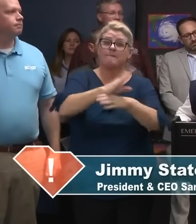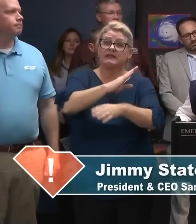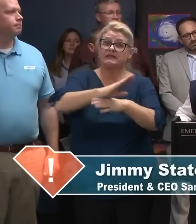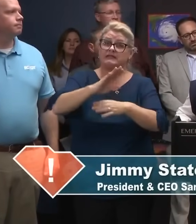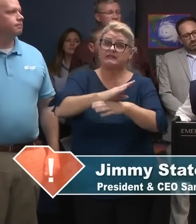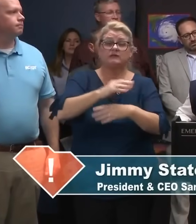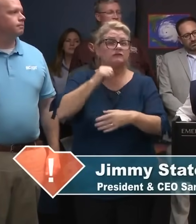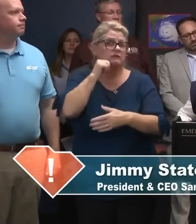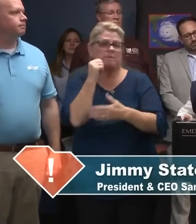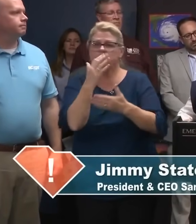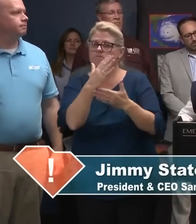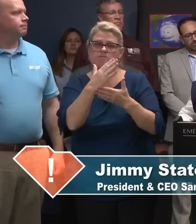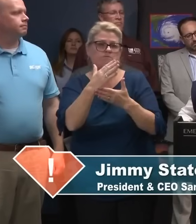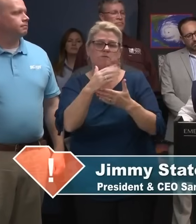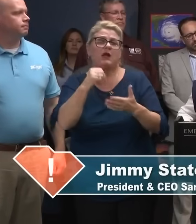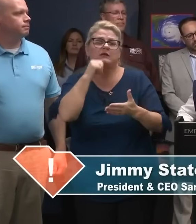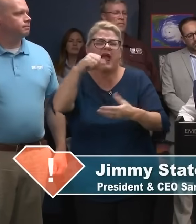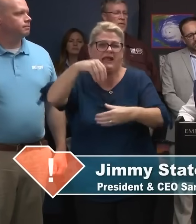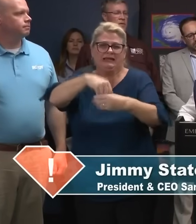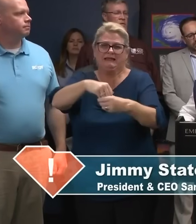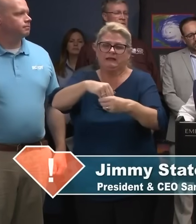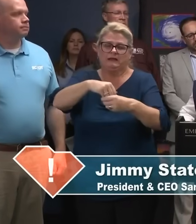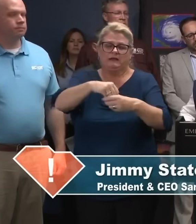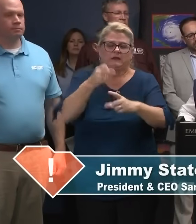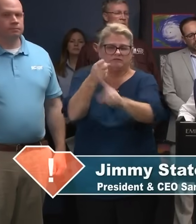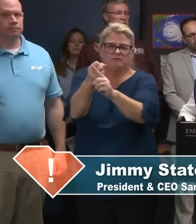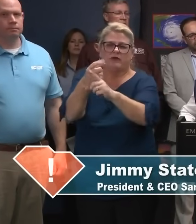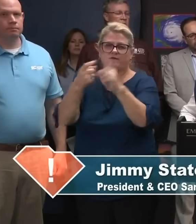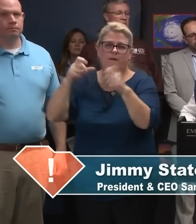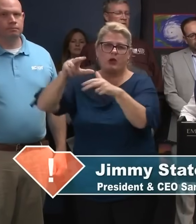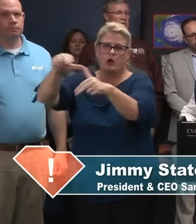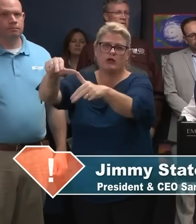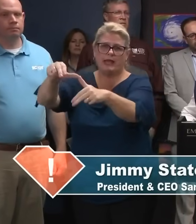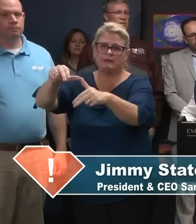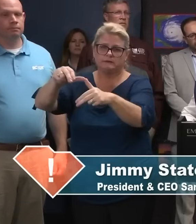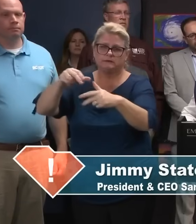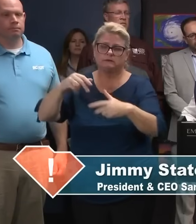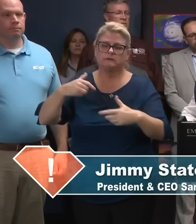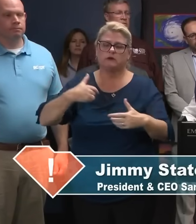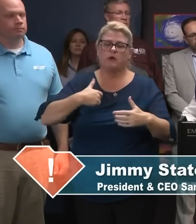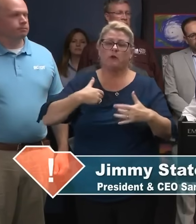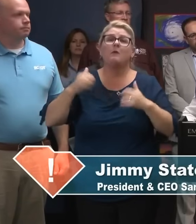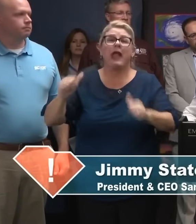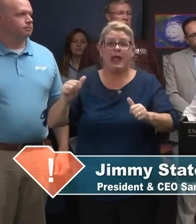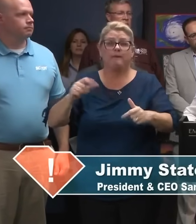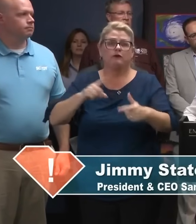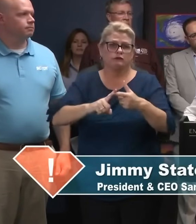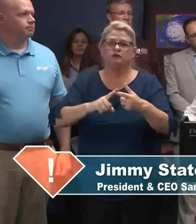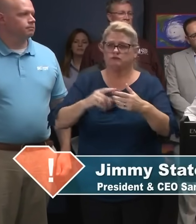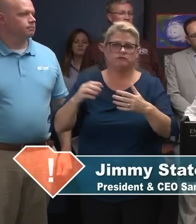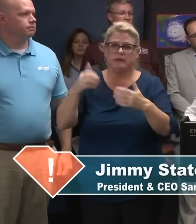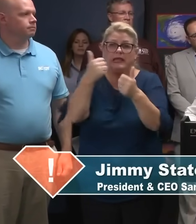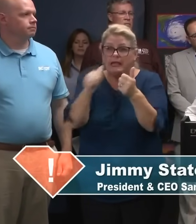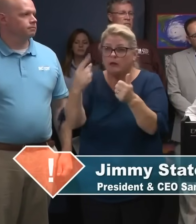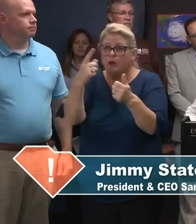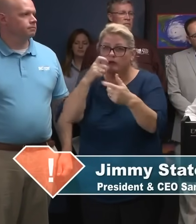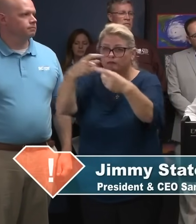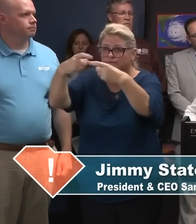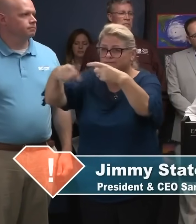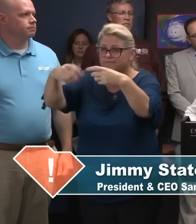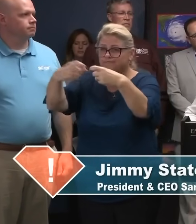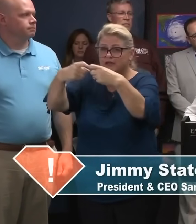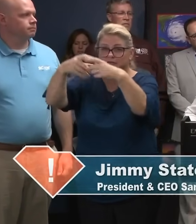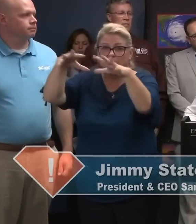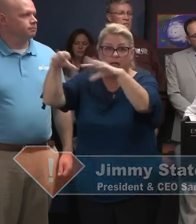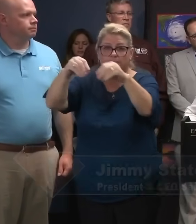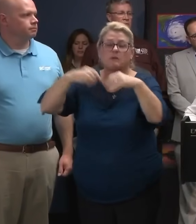not part of the, we weren't in the direct line of destruction from this storm, and so we were able to restore all of that service on Friday.